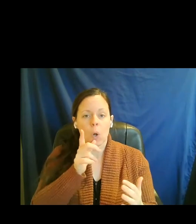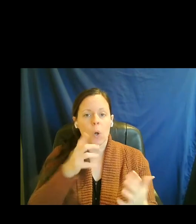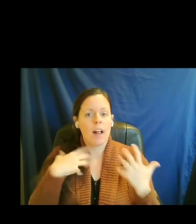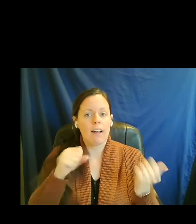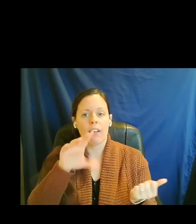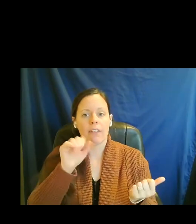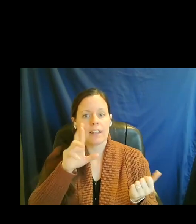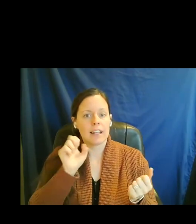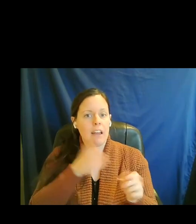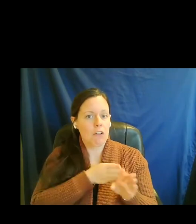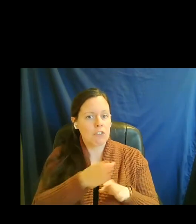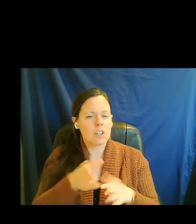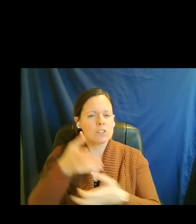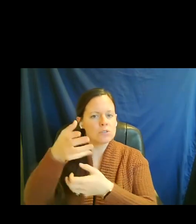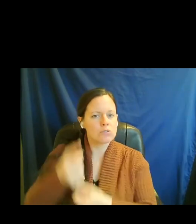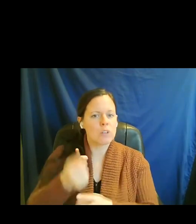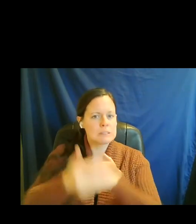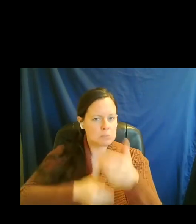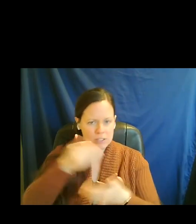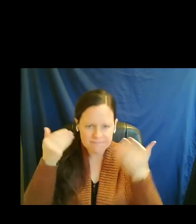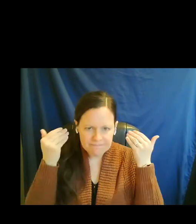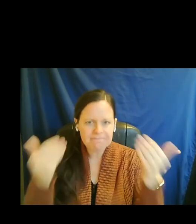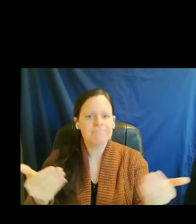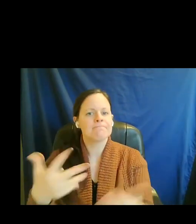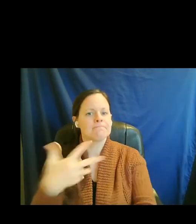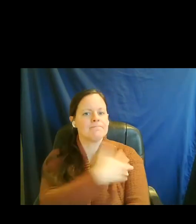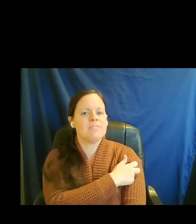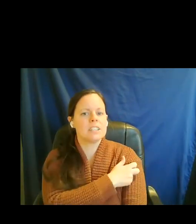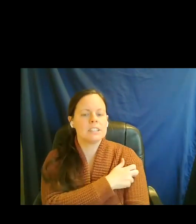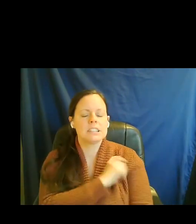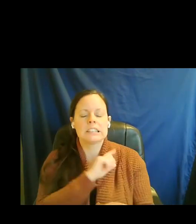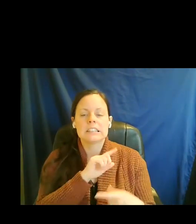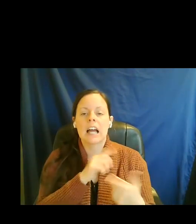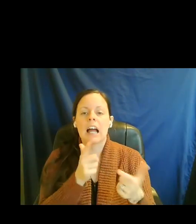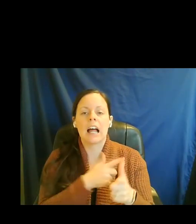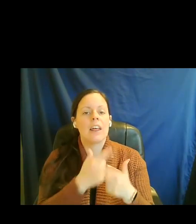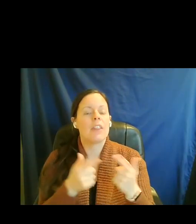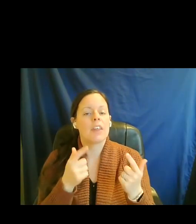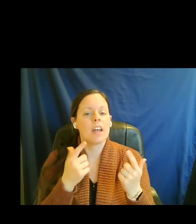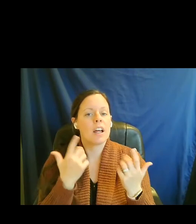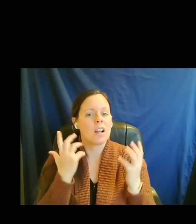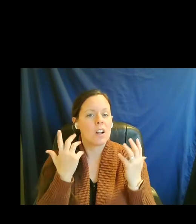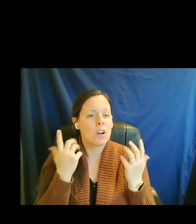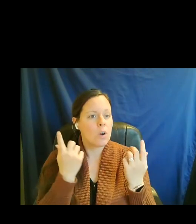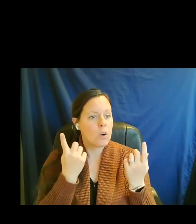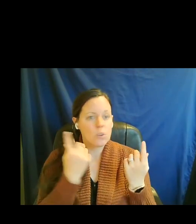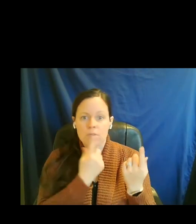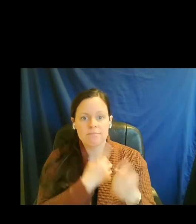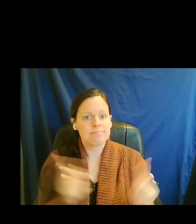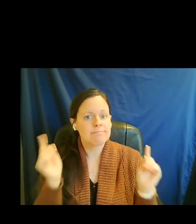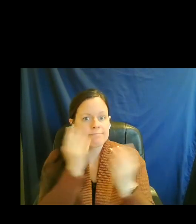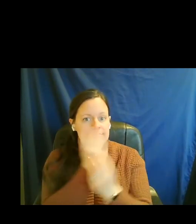process and get vaccinated. And then we need to go out and tell our community that it's going to be